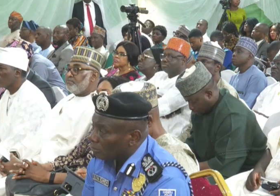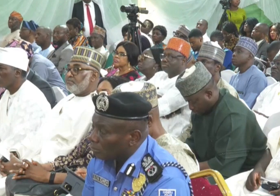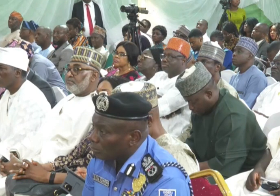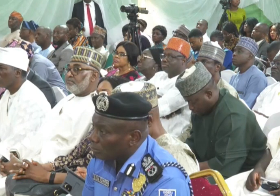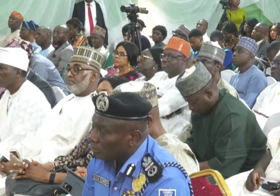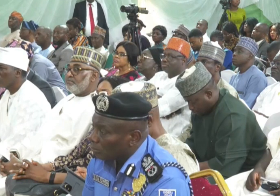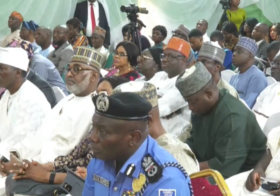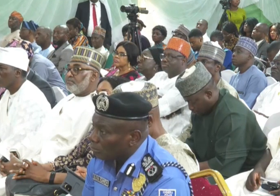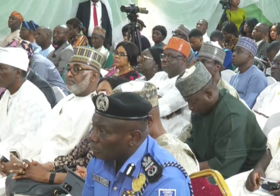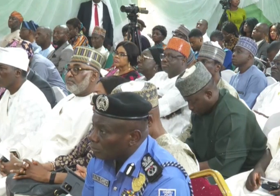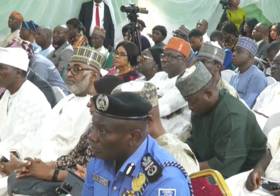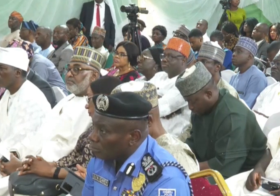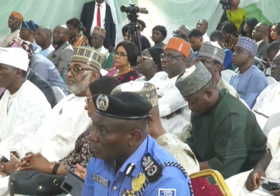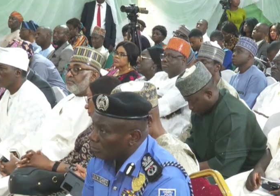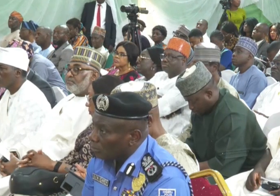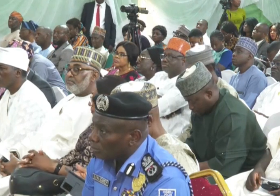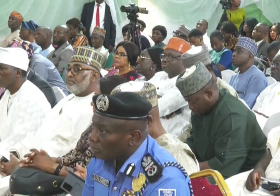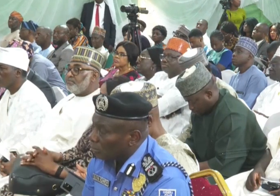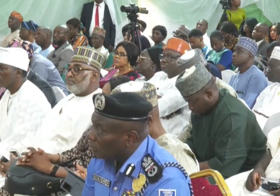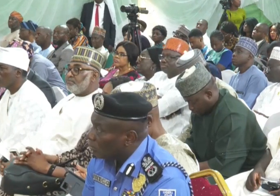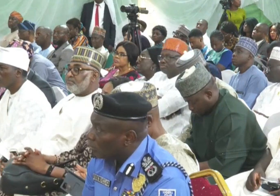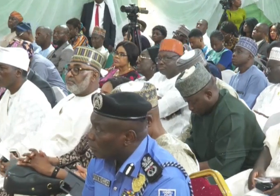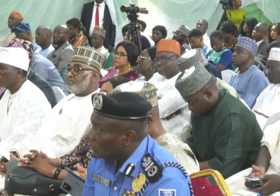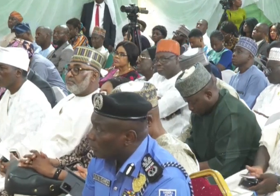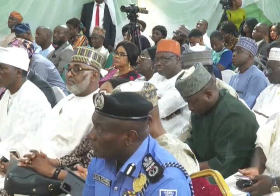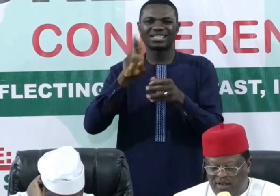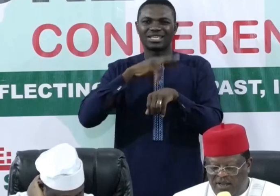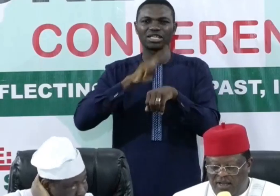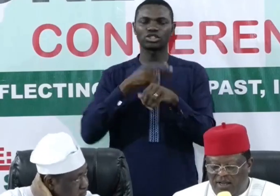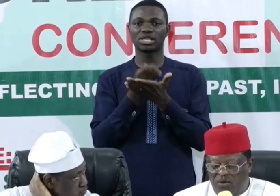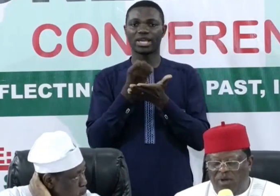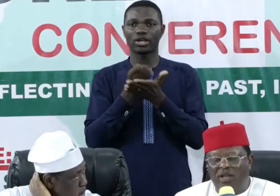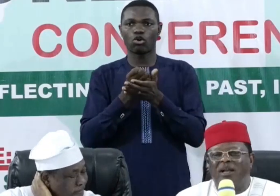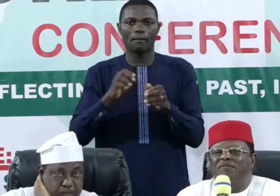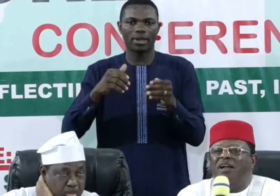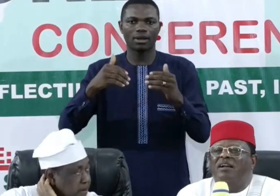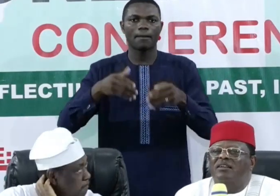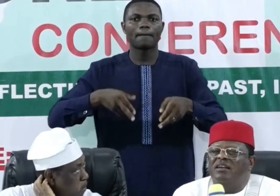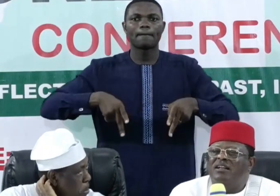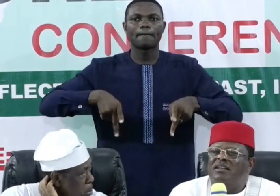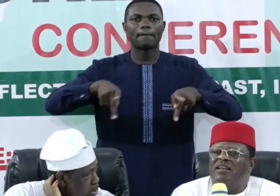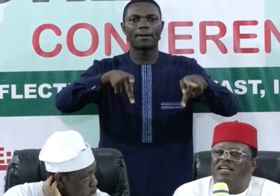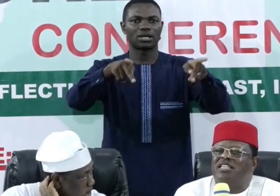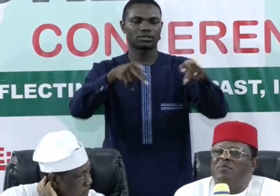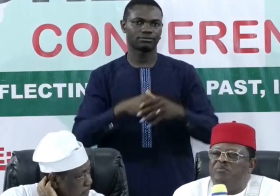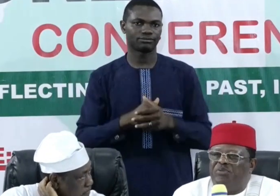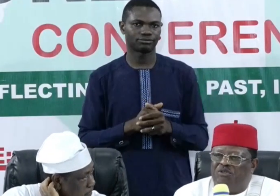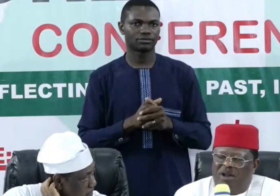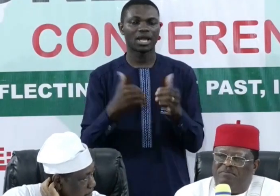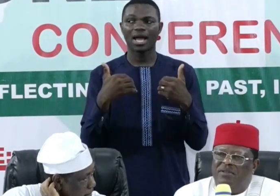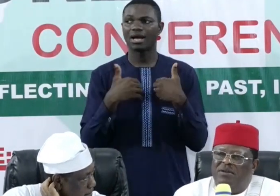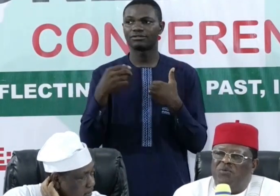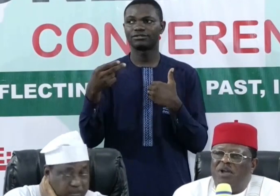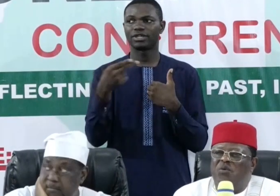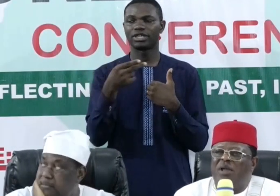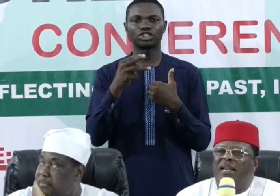current short span, especially in the waterlogged areas of Nigeria. We have the HDMI program